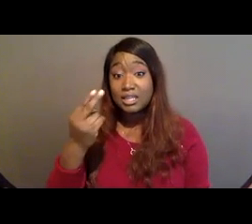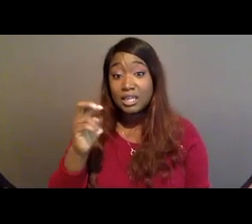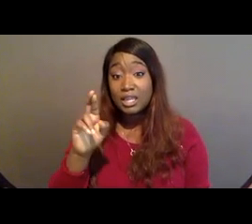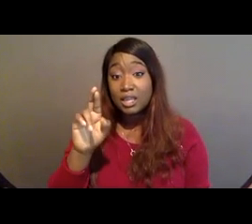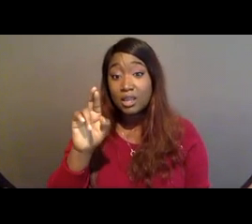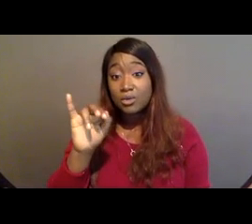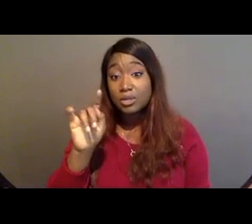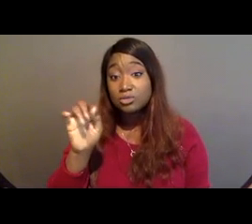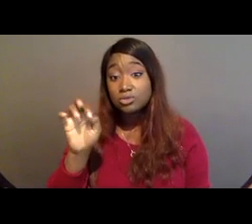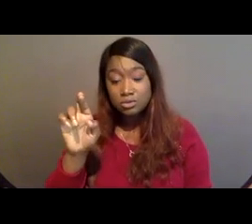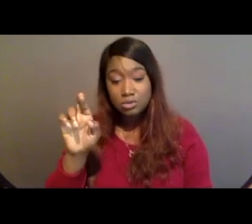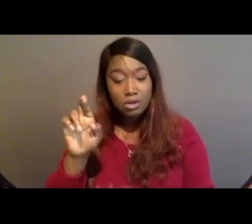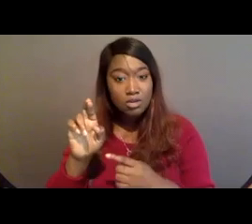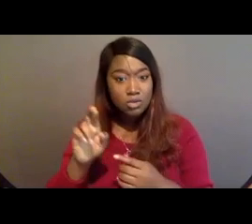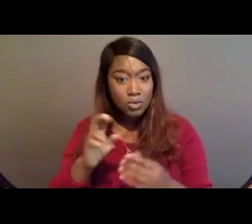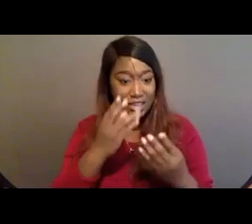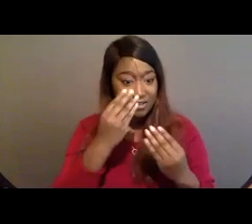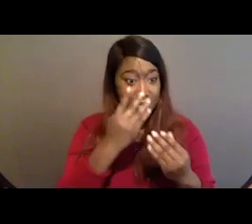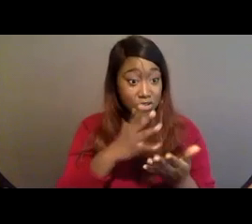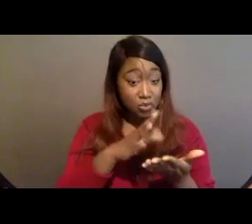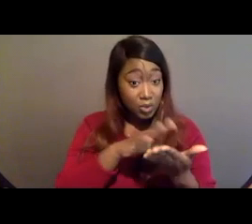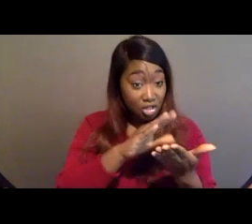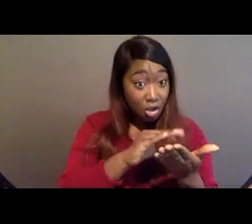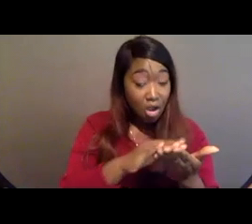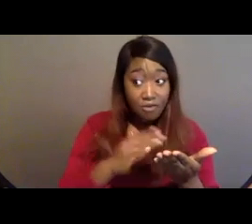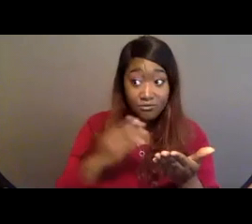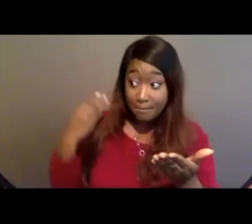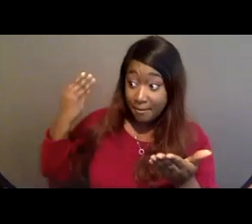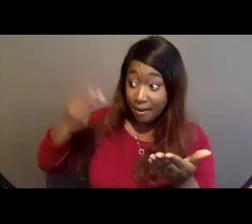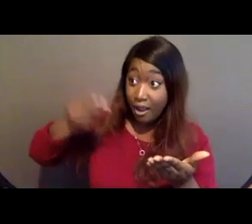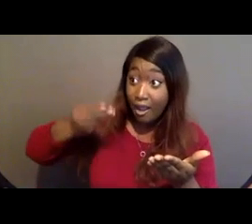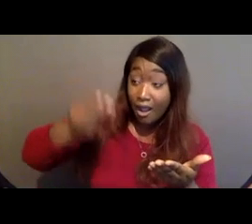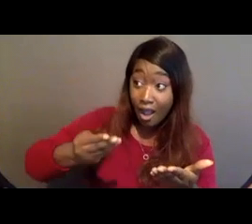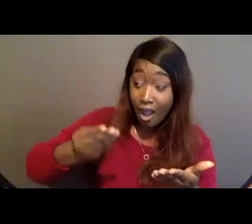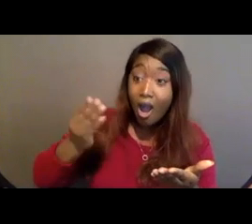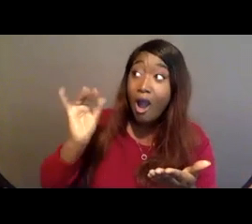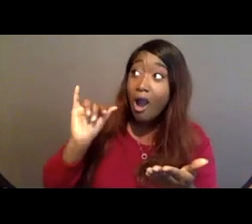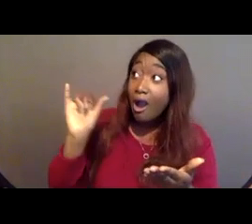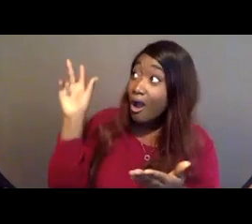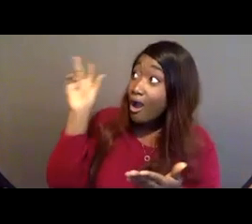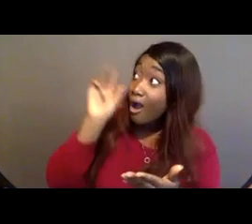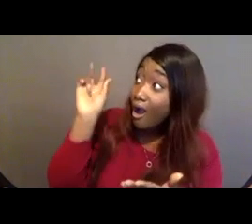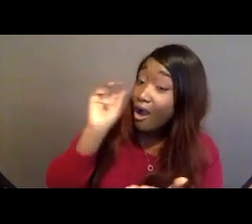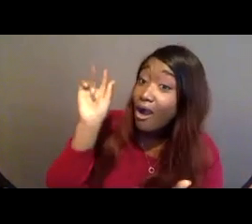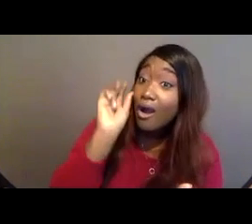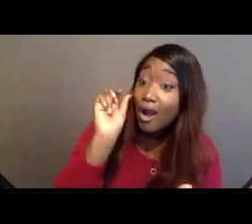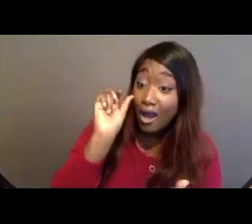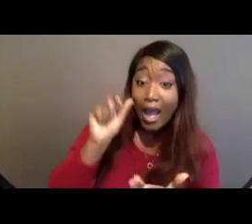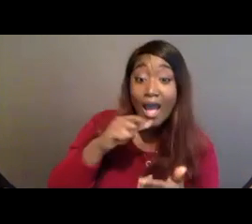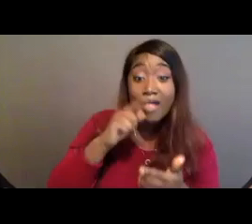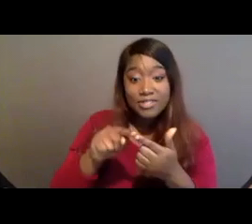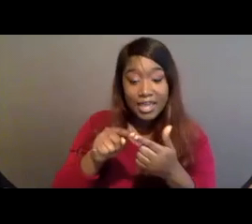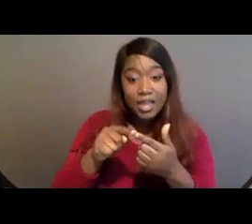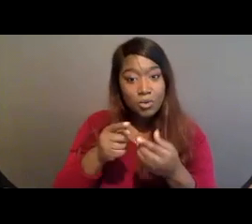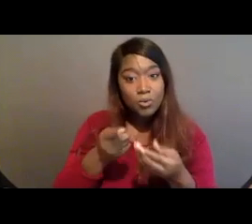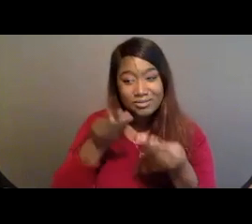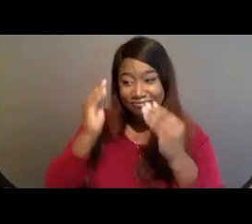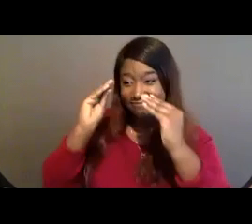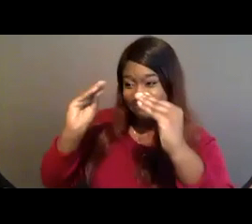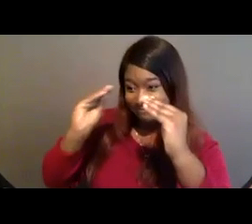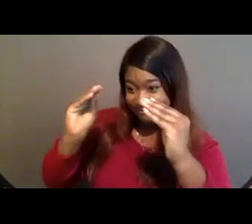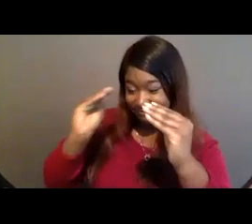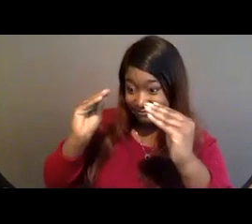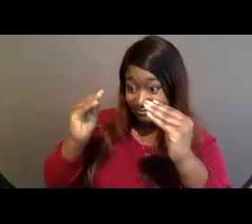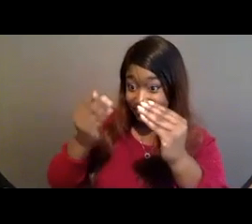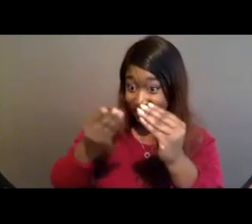from those who came before us, comes through us and into us, and then goes beyond us and out sort of there in the